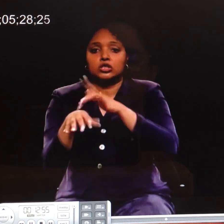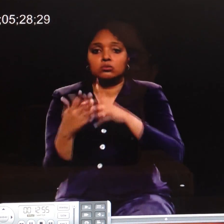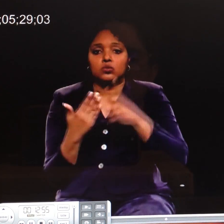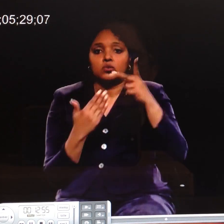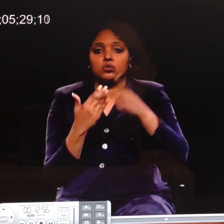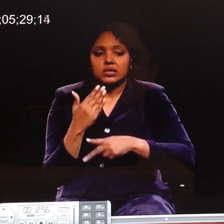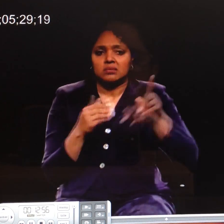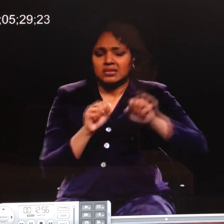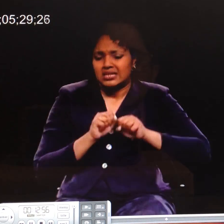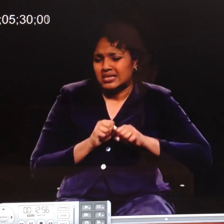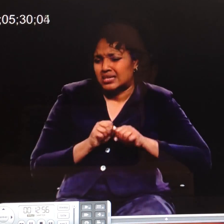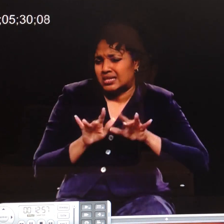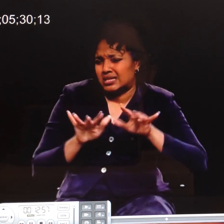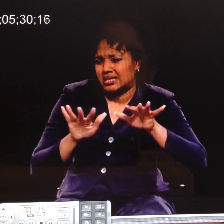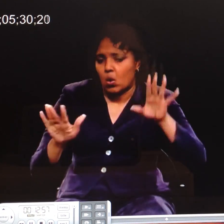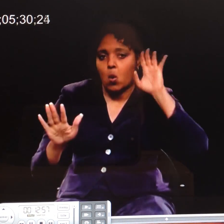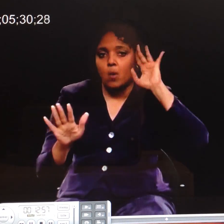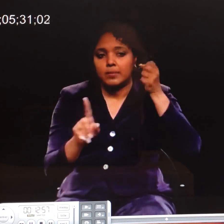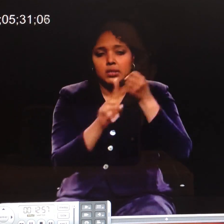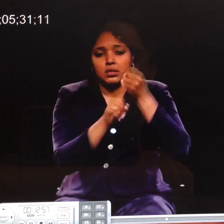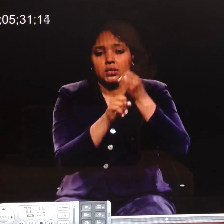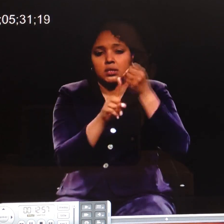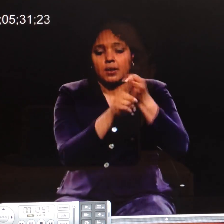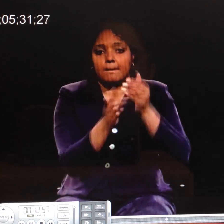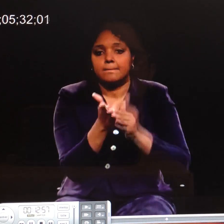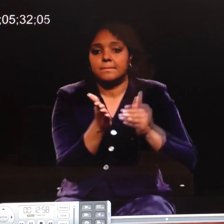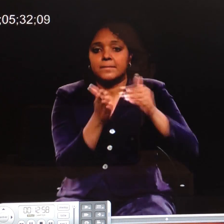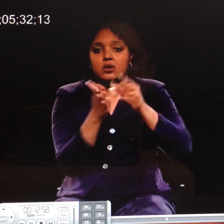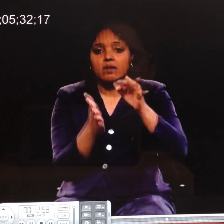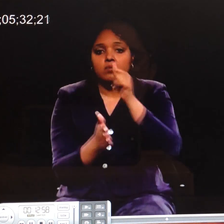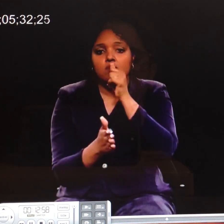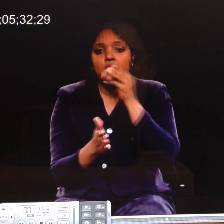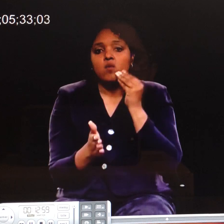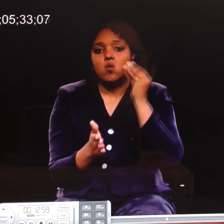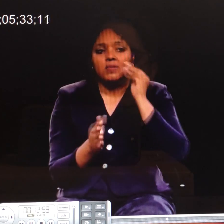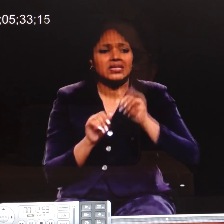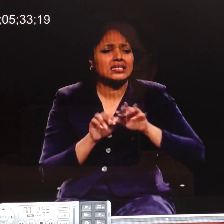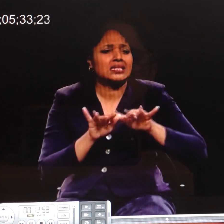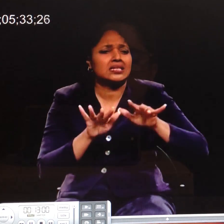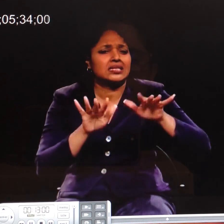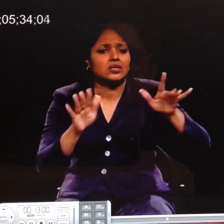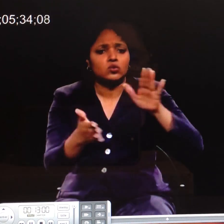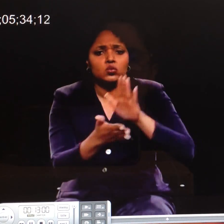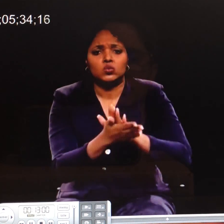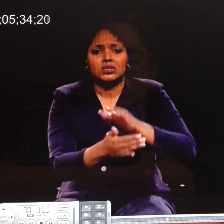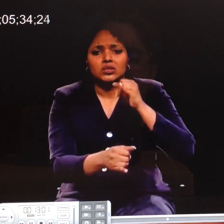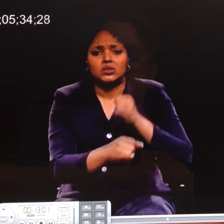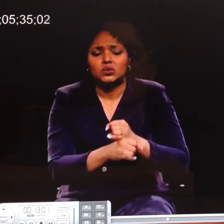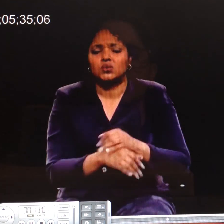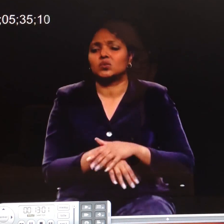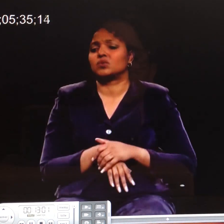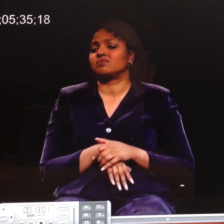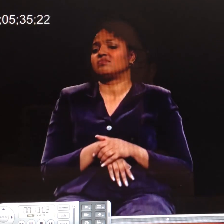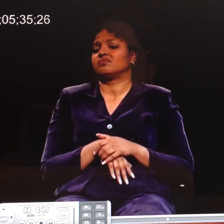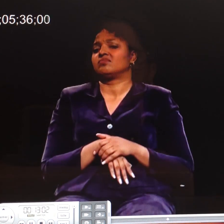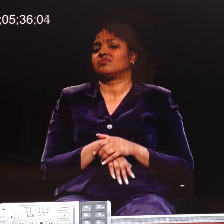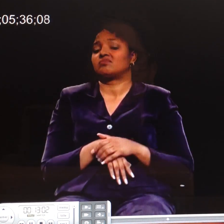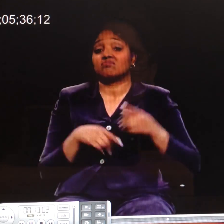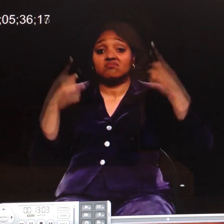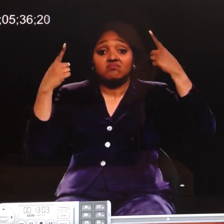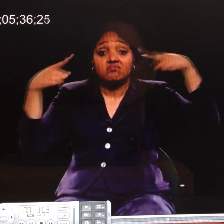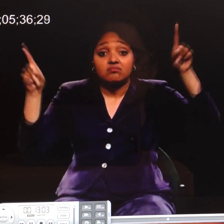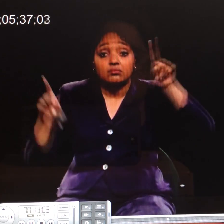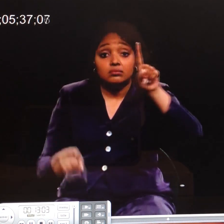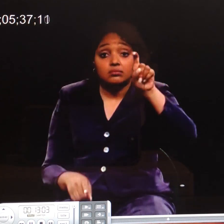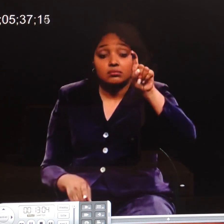federal government established different programs, contact programs, in order for that further education, in